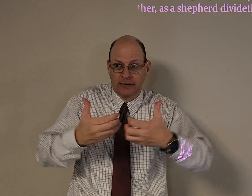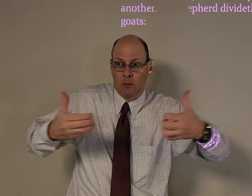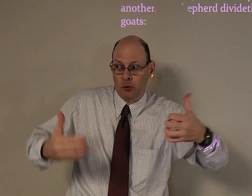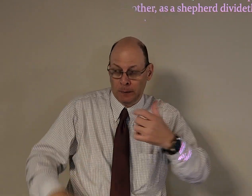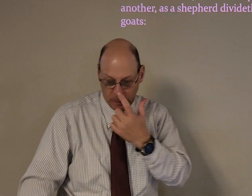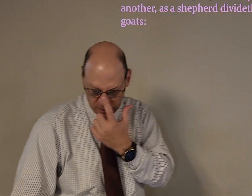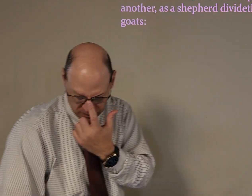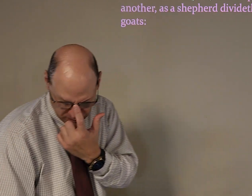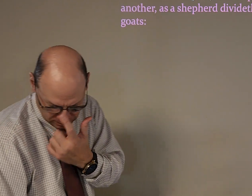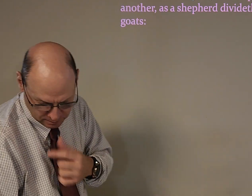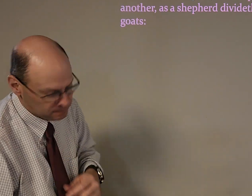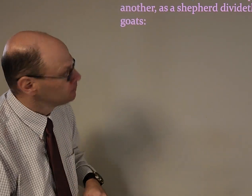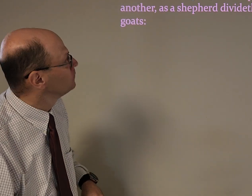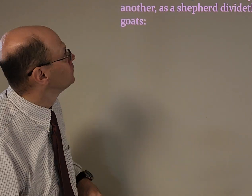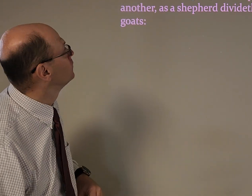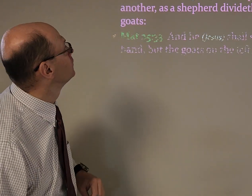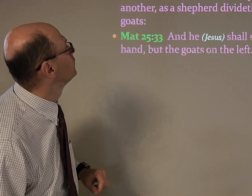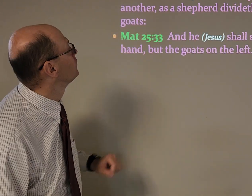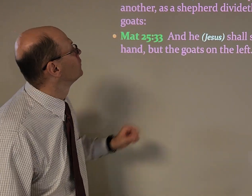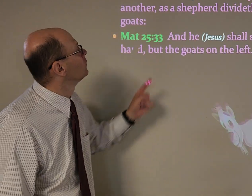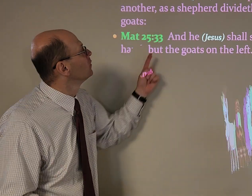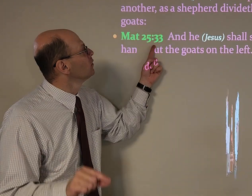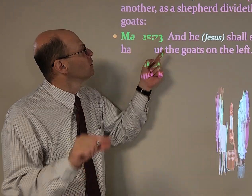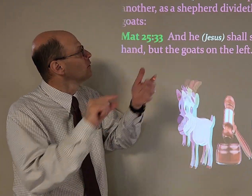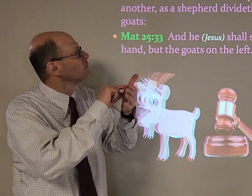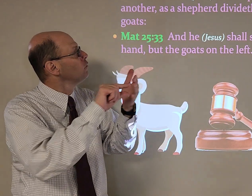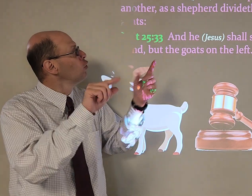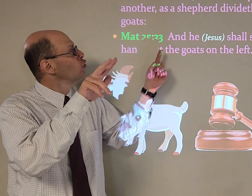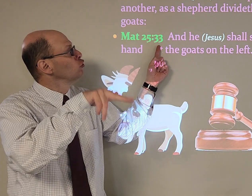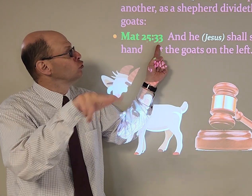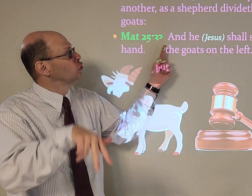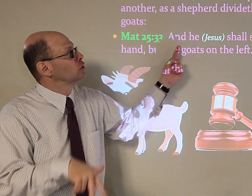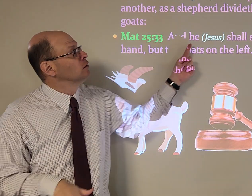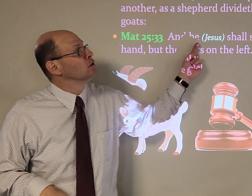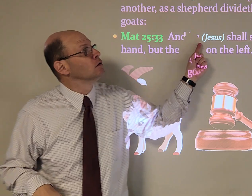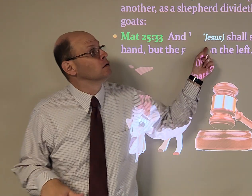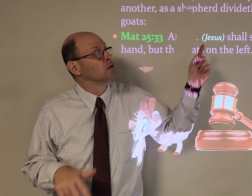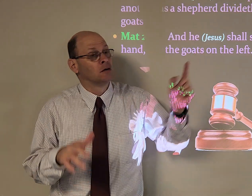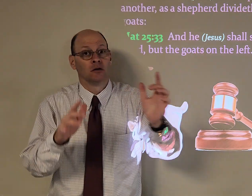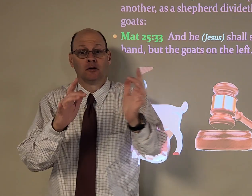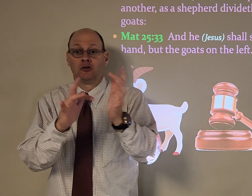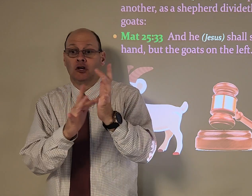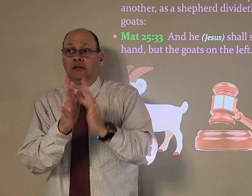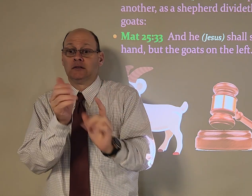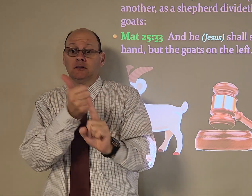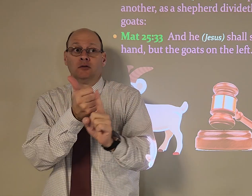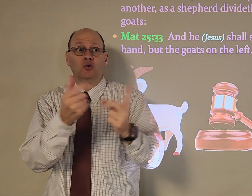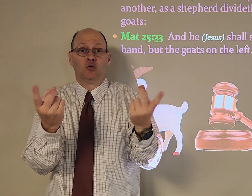considered like the goats, they're going to be separated and put in their own place. Verse 33,